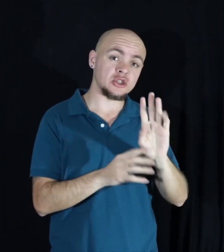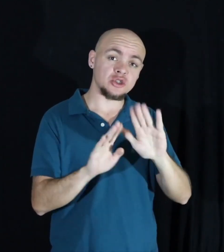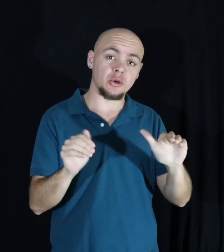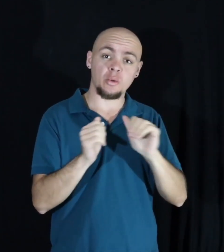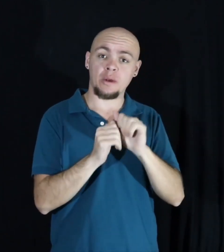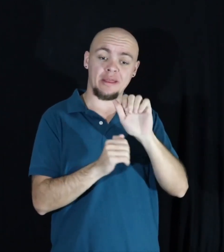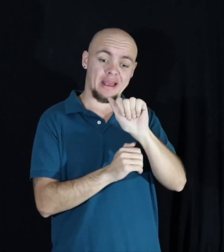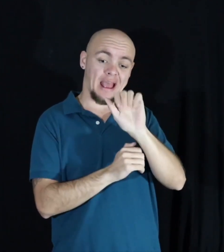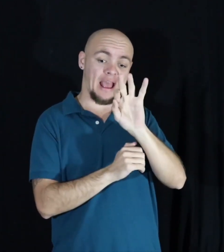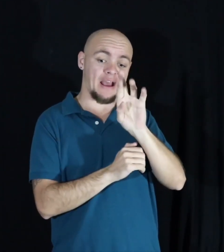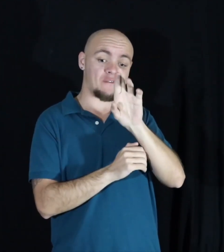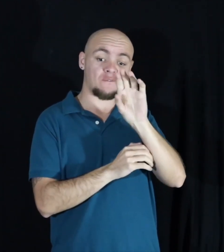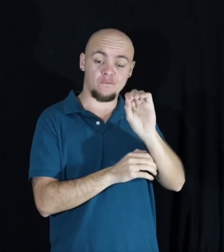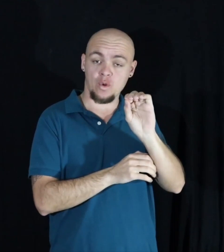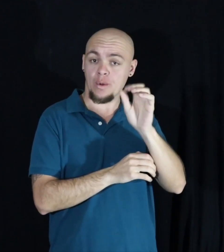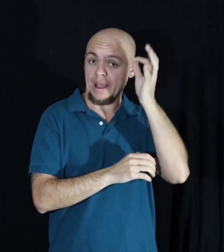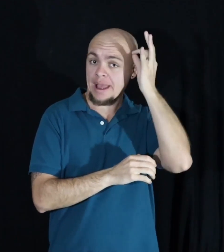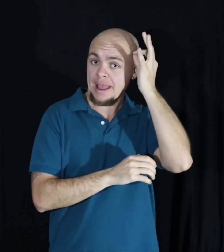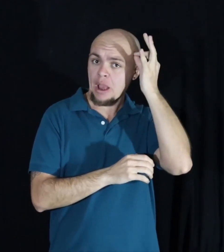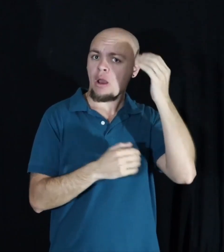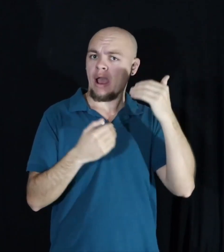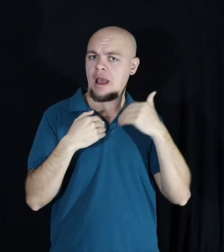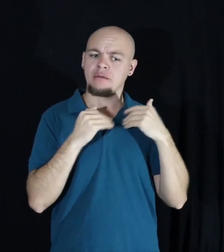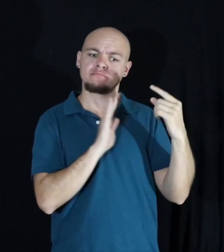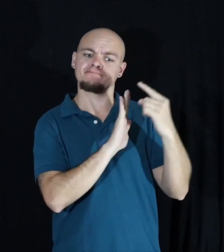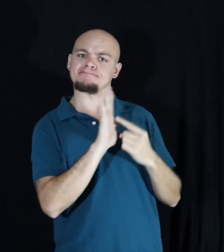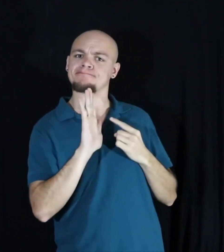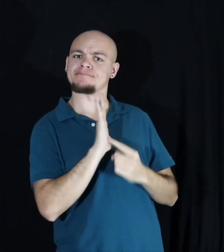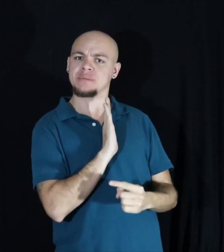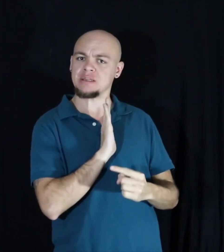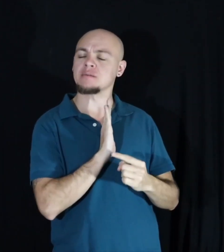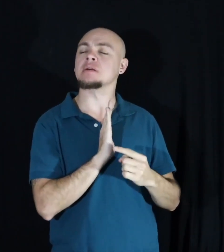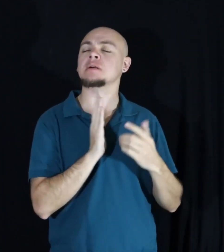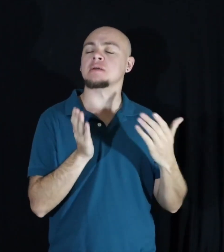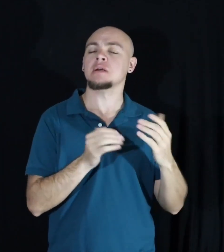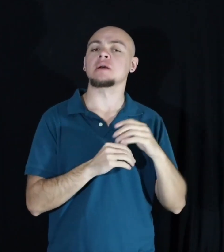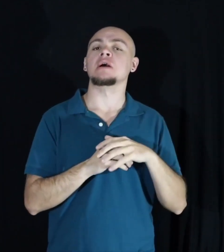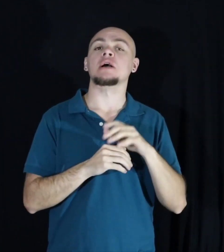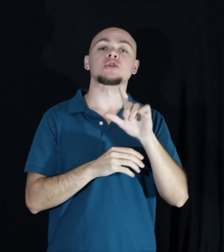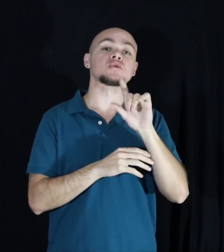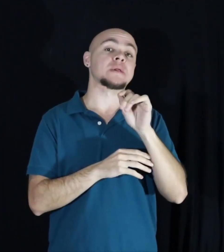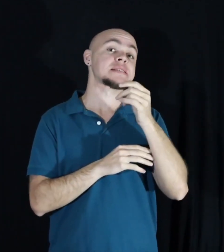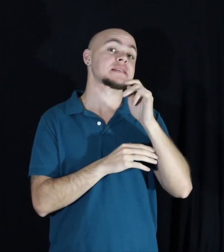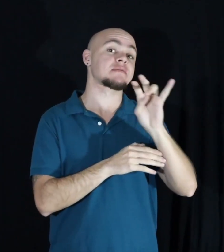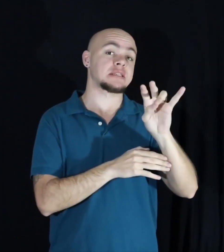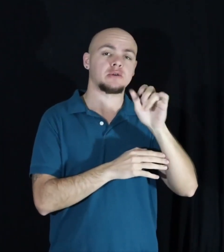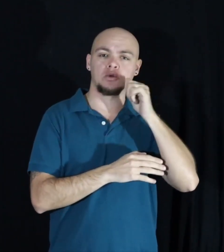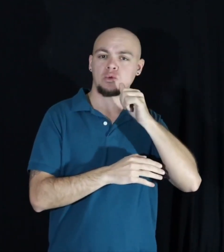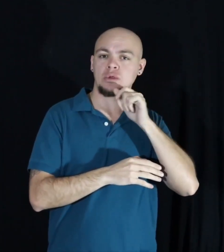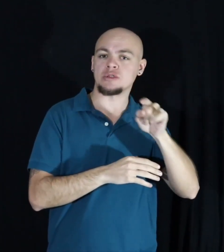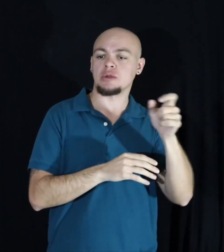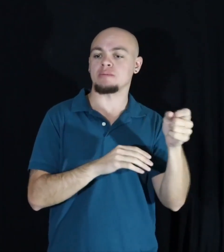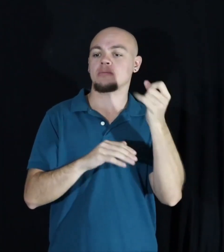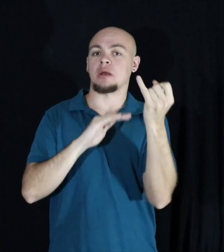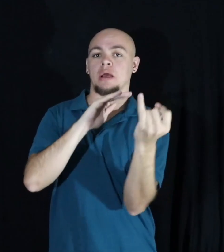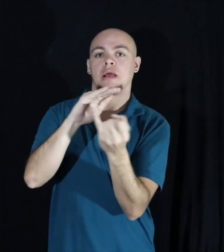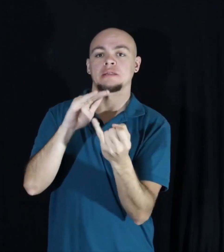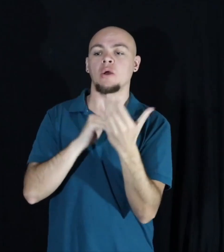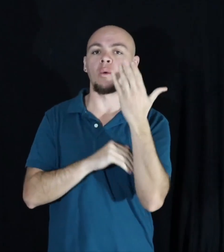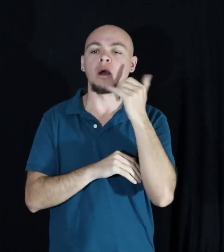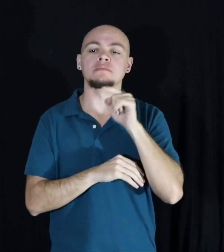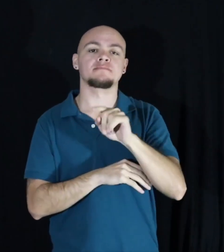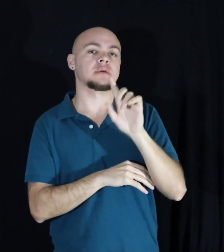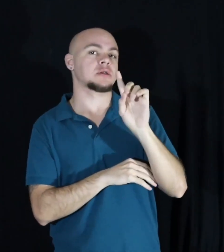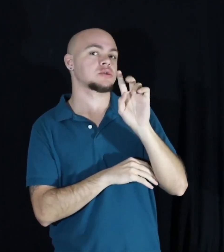experienced hair discrimination, like Kaisha-Wade of Flanders, who in 2017 was thrown into isolation for having dreadlocks, despite them honoring